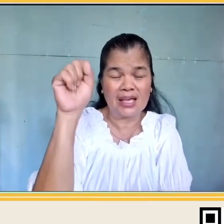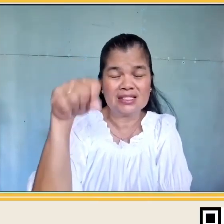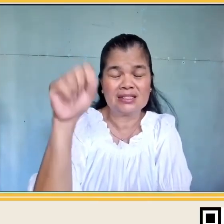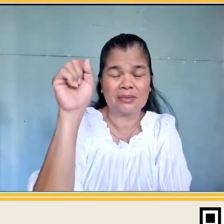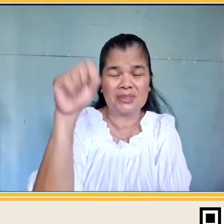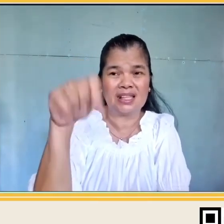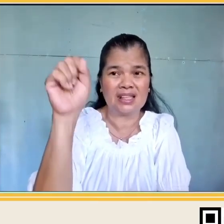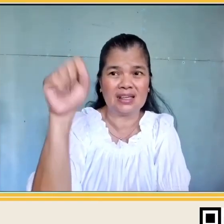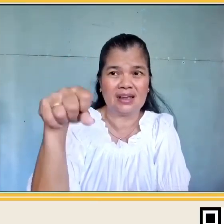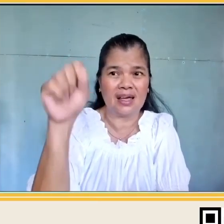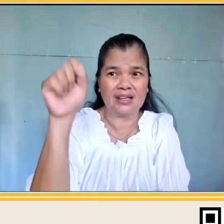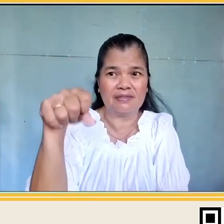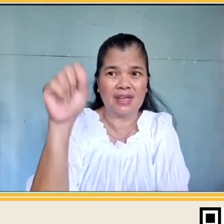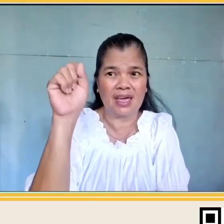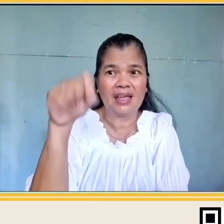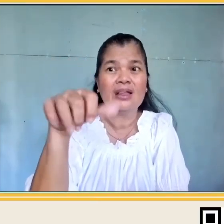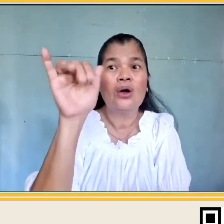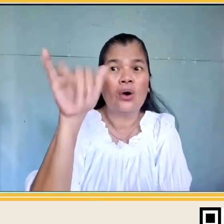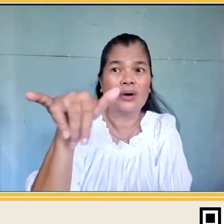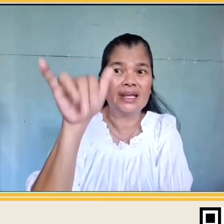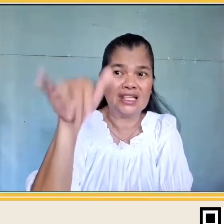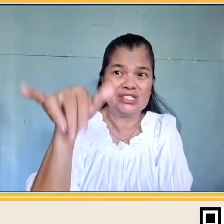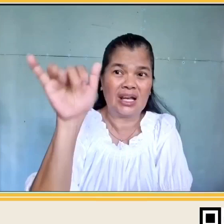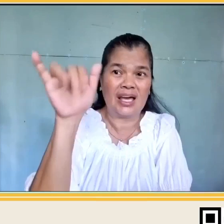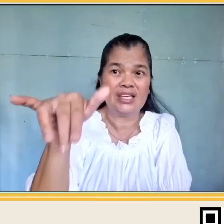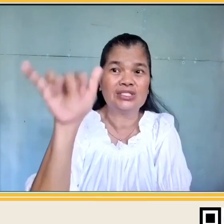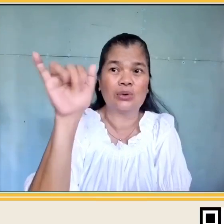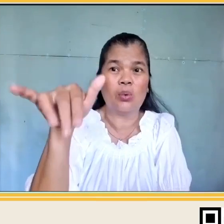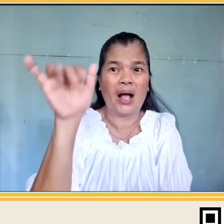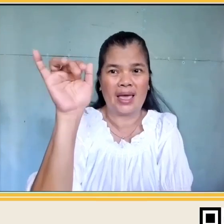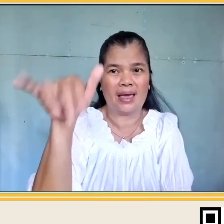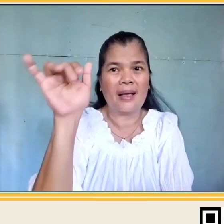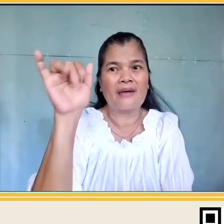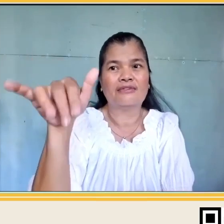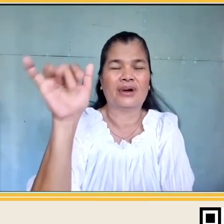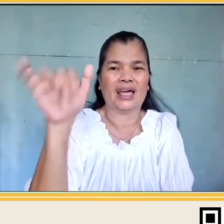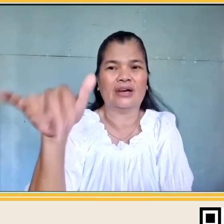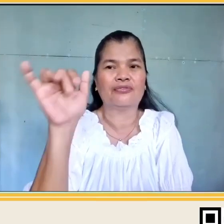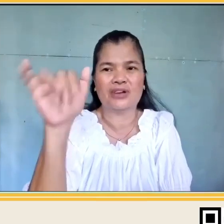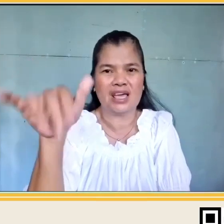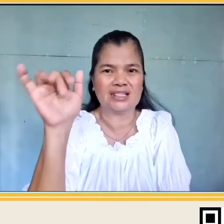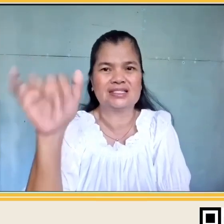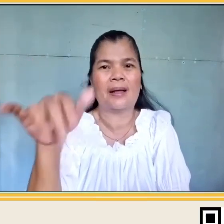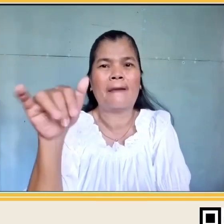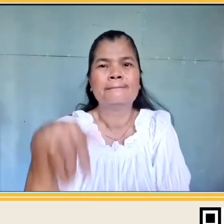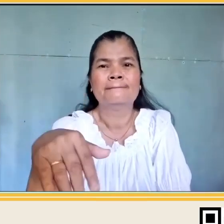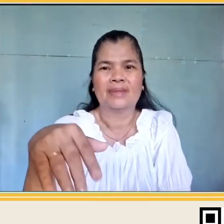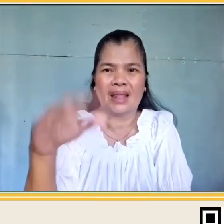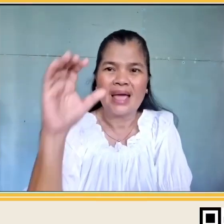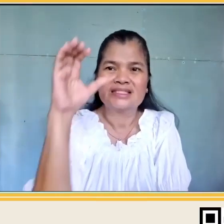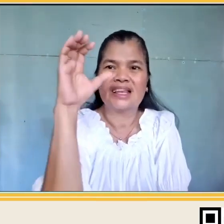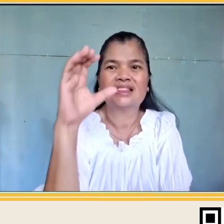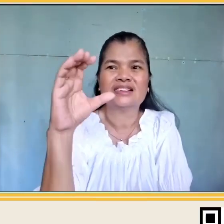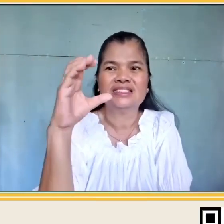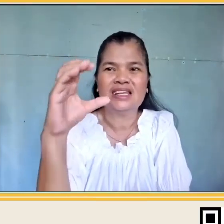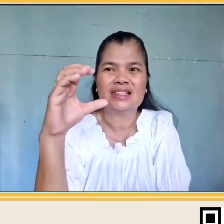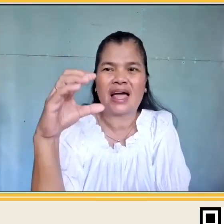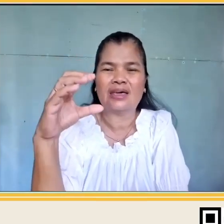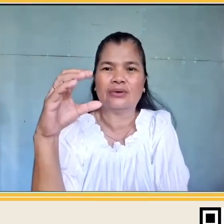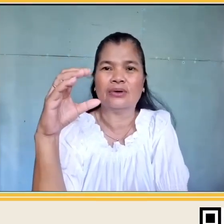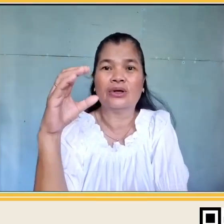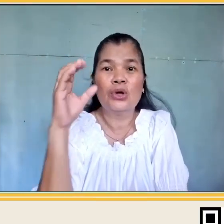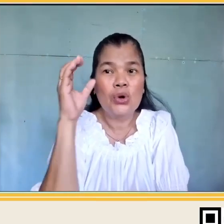ito. Yes, representing the nodding of the head or initialize Y for yes. Next, sa letter